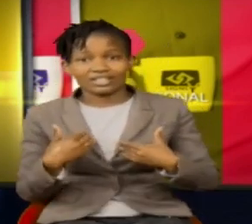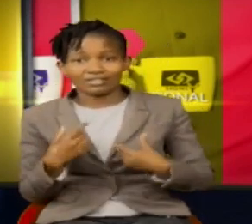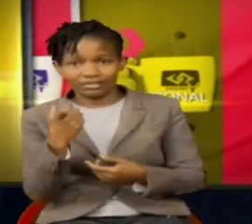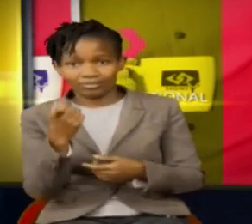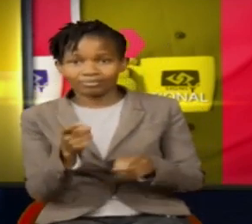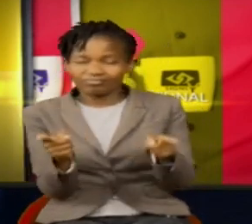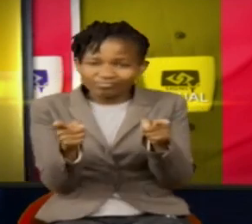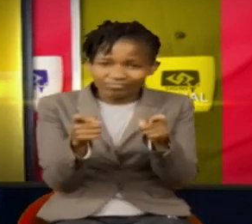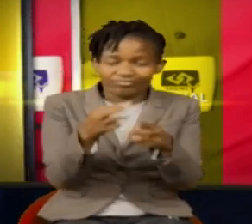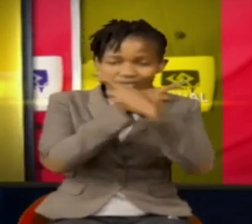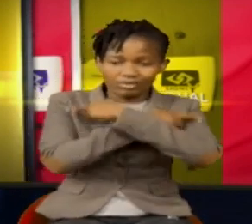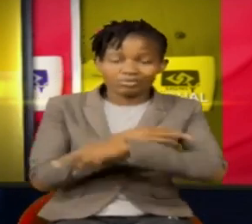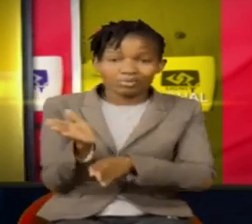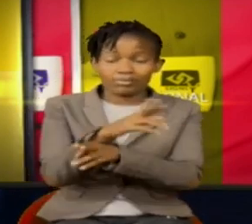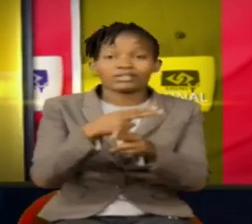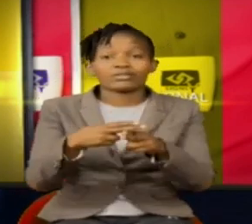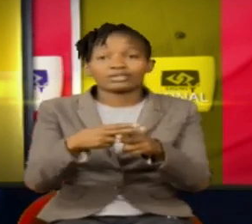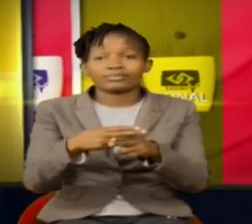right back. Don't go too far.